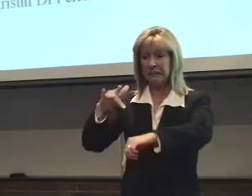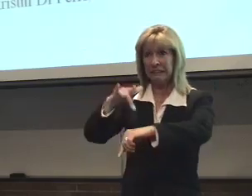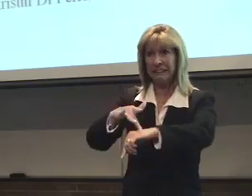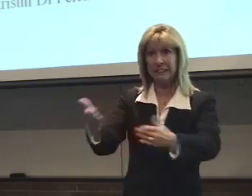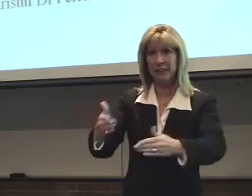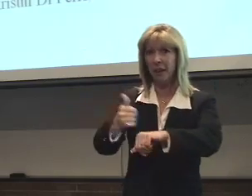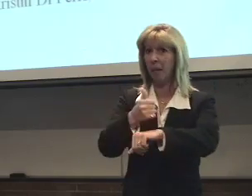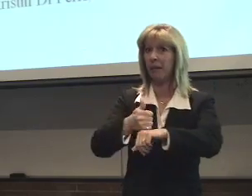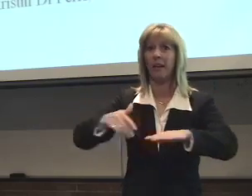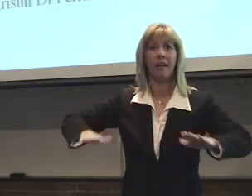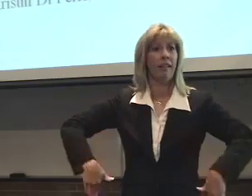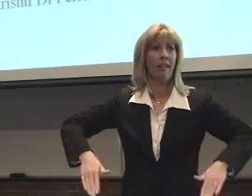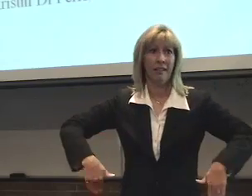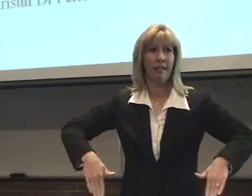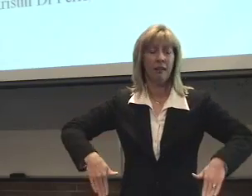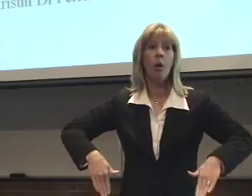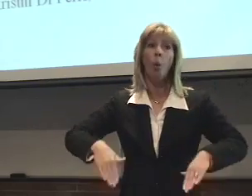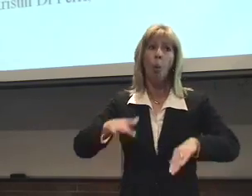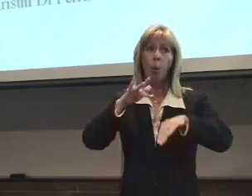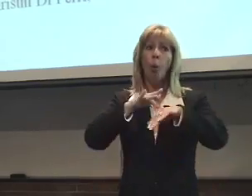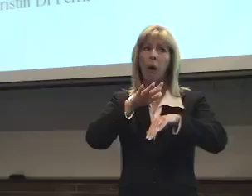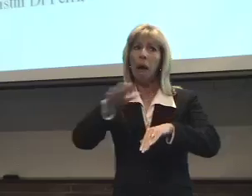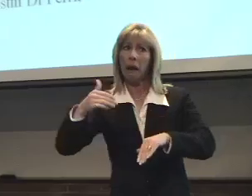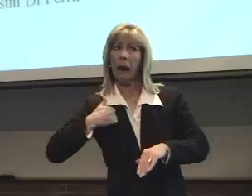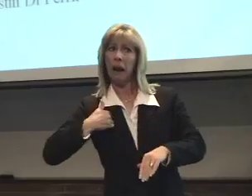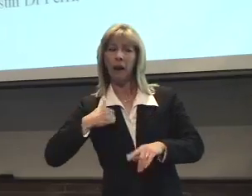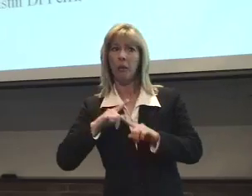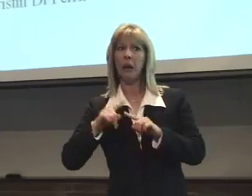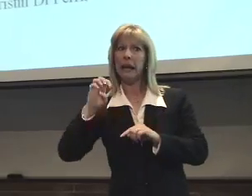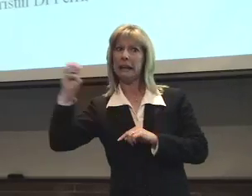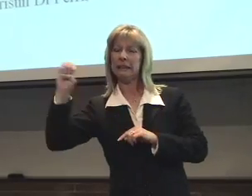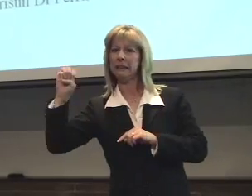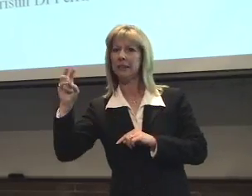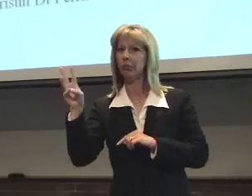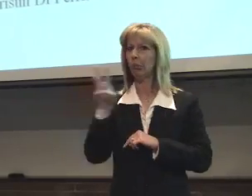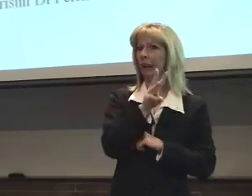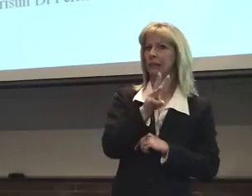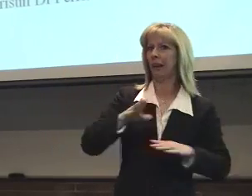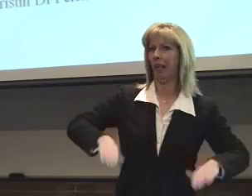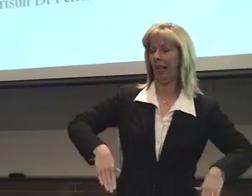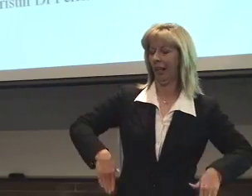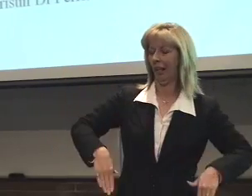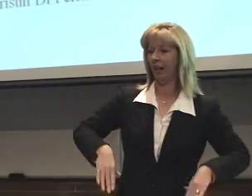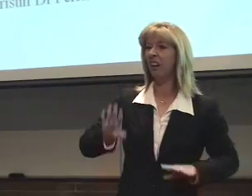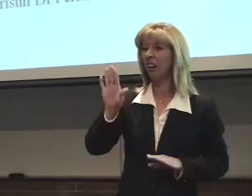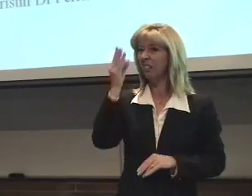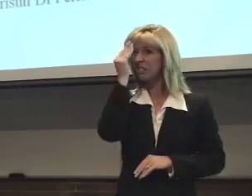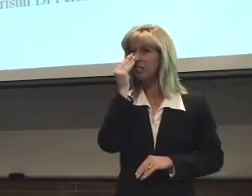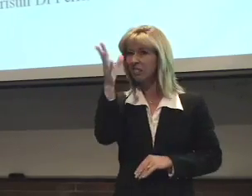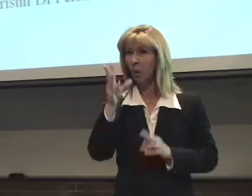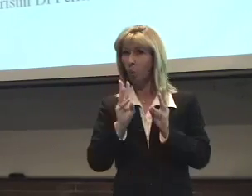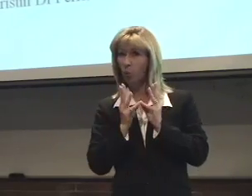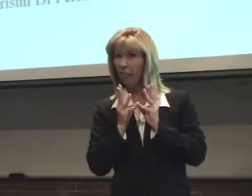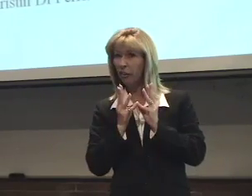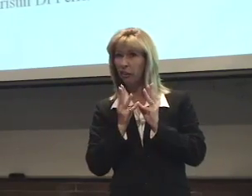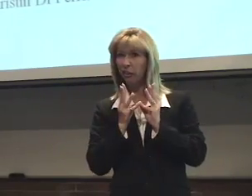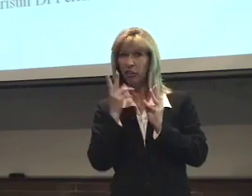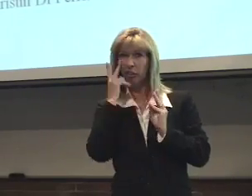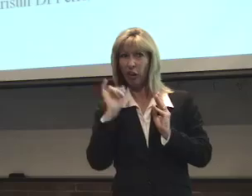never this far west. And I have to let you know, your weather is the same weather we have had in Pennsylvania. It's